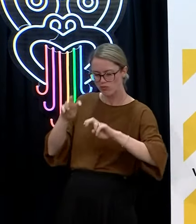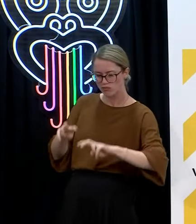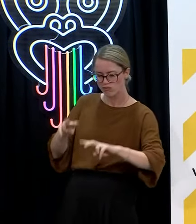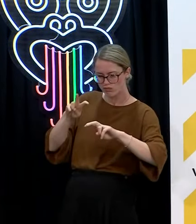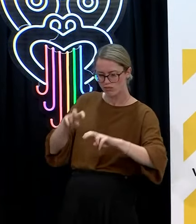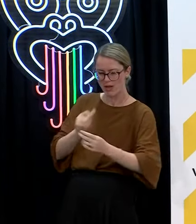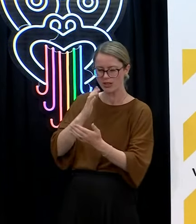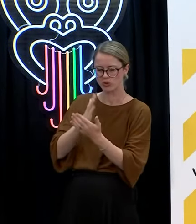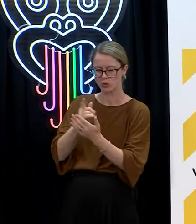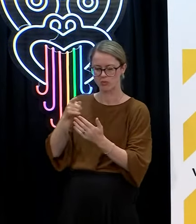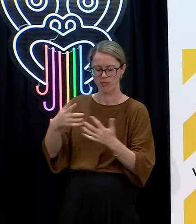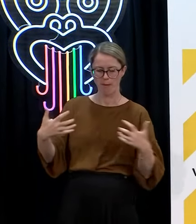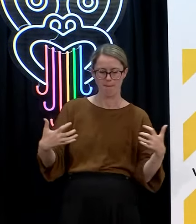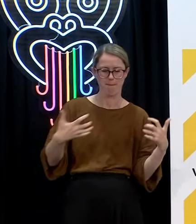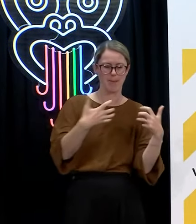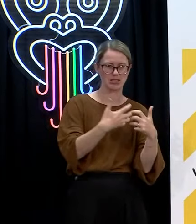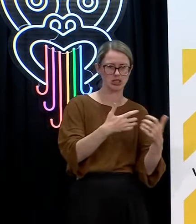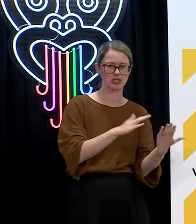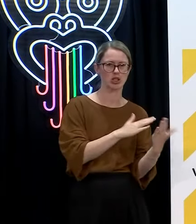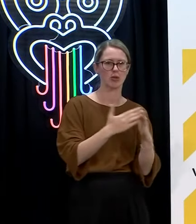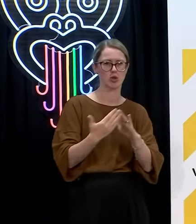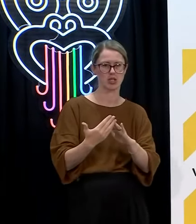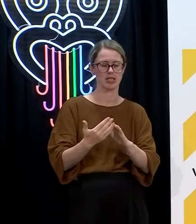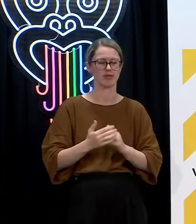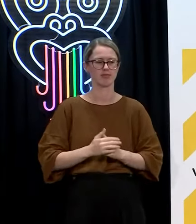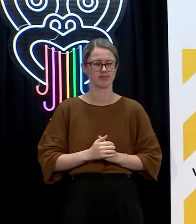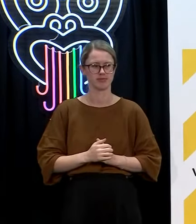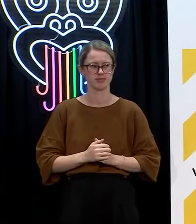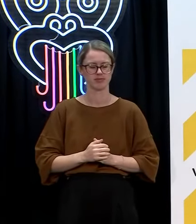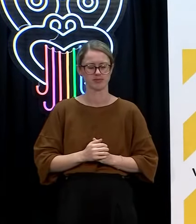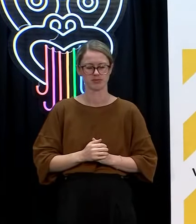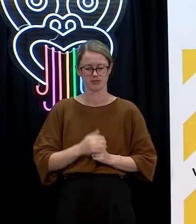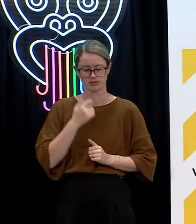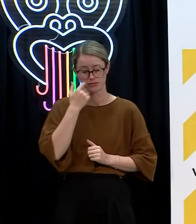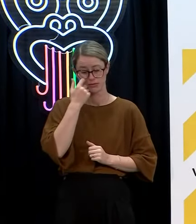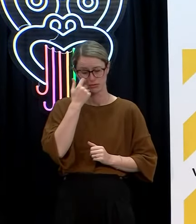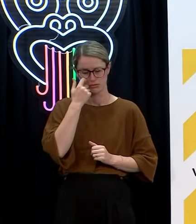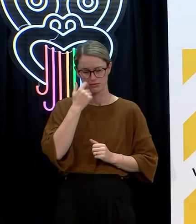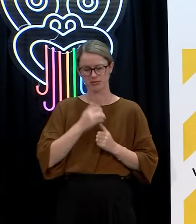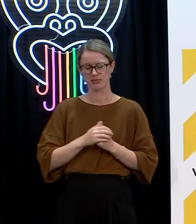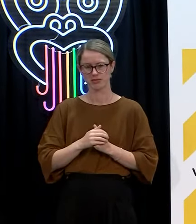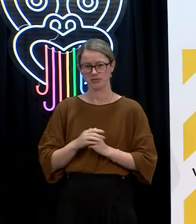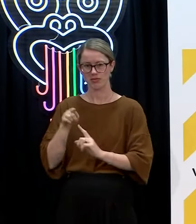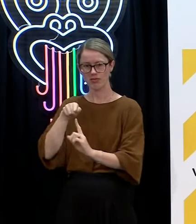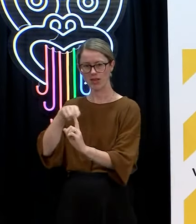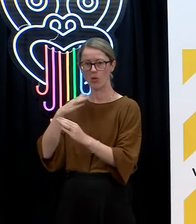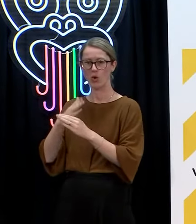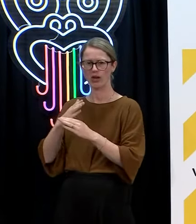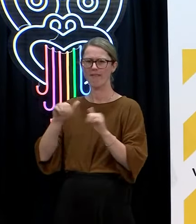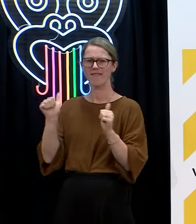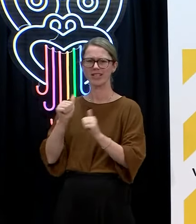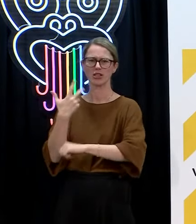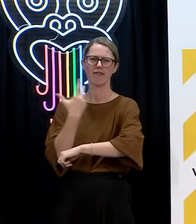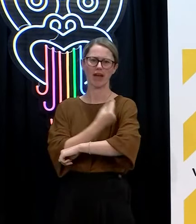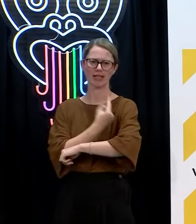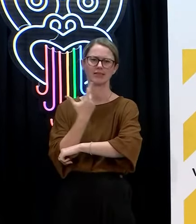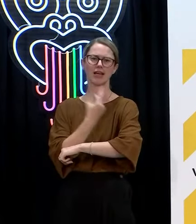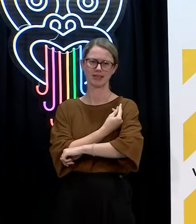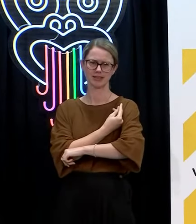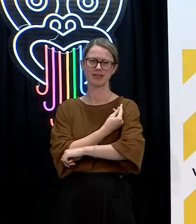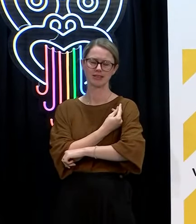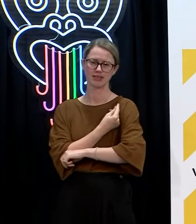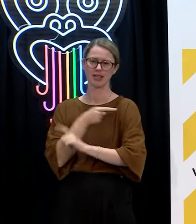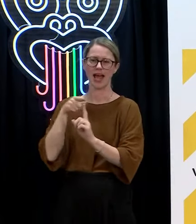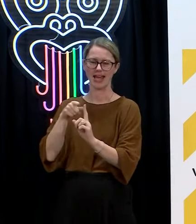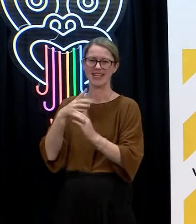should confirm that case is linked to the existing outbreak. We know the worker was fully vaccinated and is